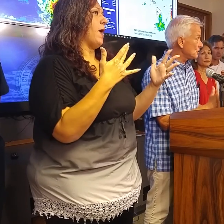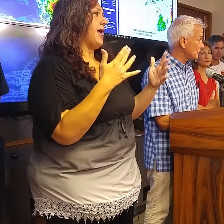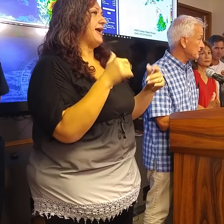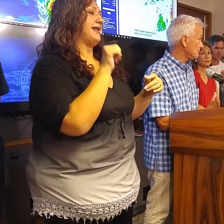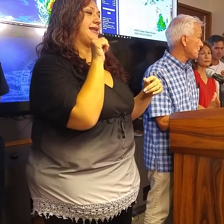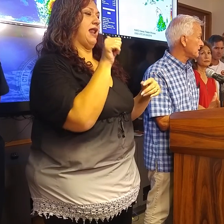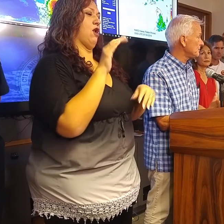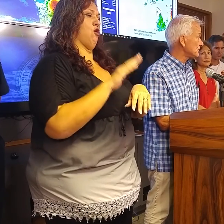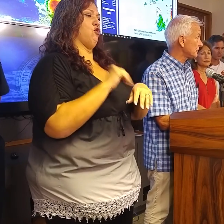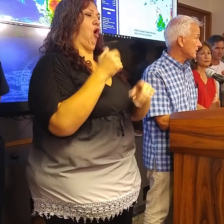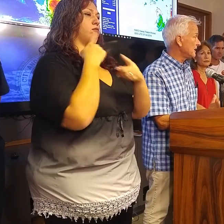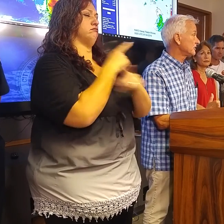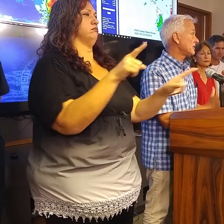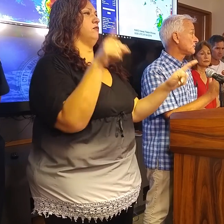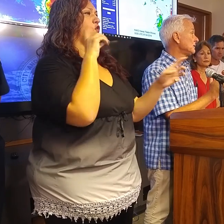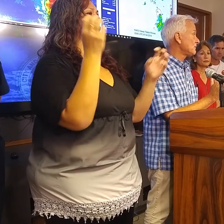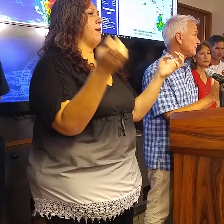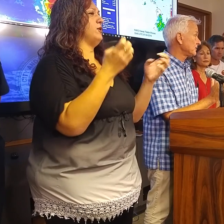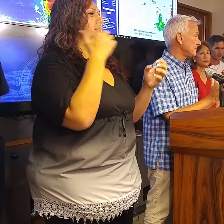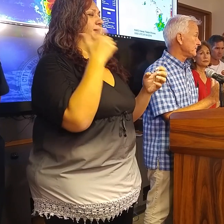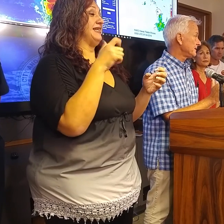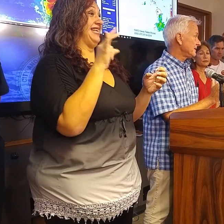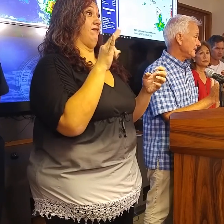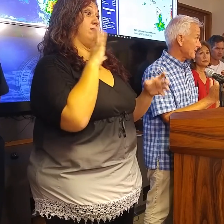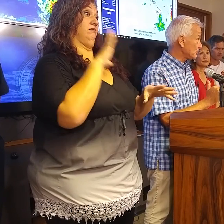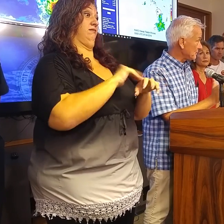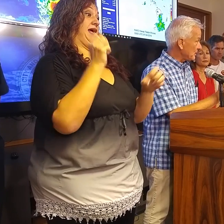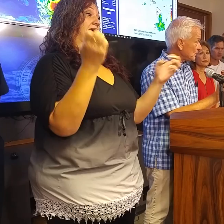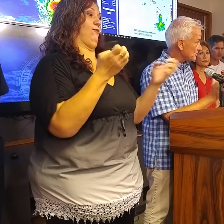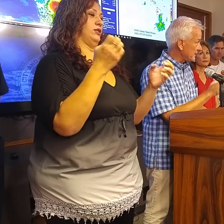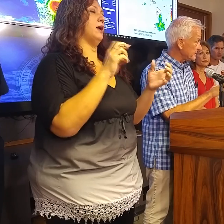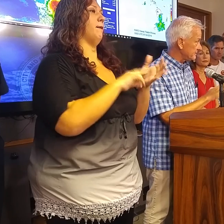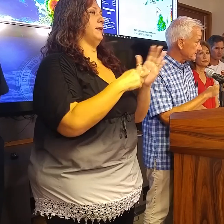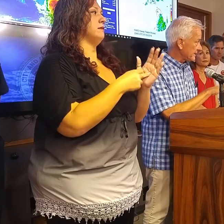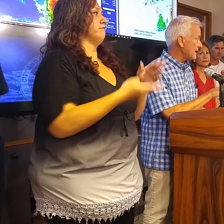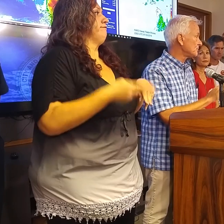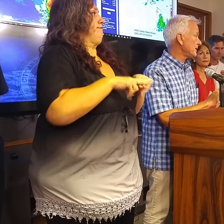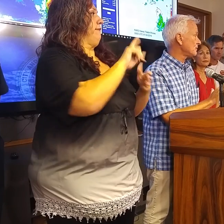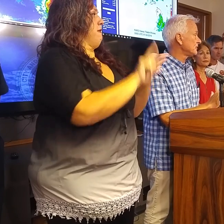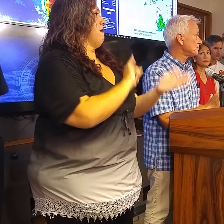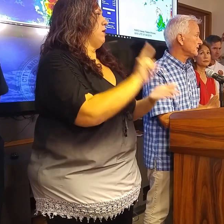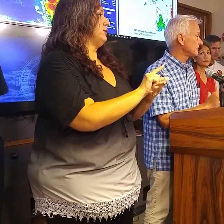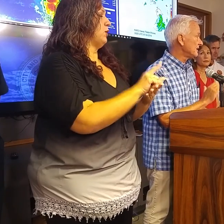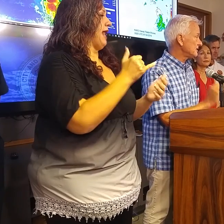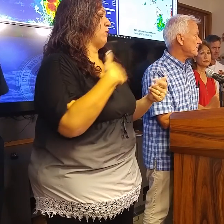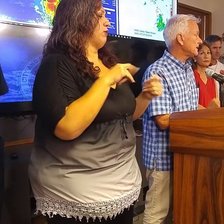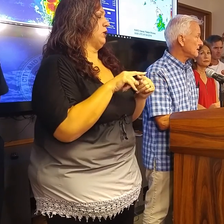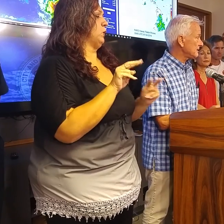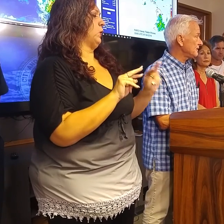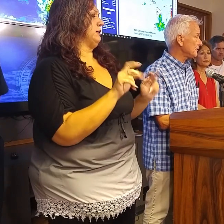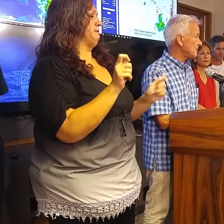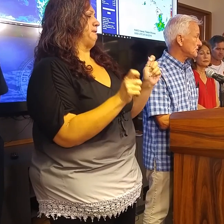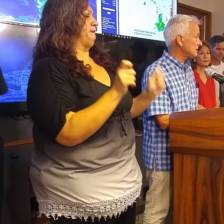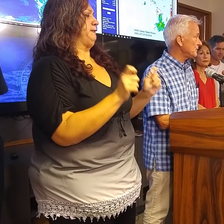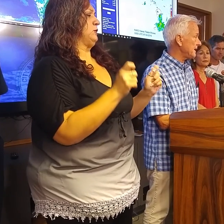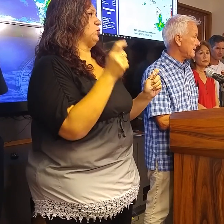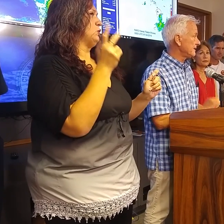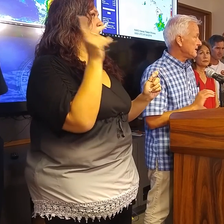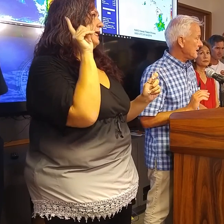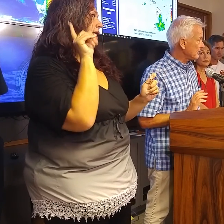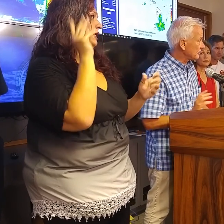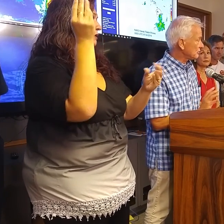example, emergency proclamations because that really ramps it up. And that's where I'm saying we're trying to calibrate our response depending on the information